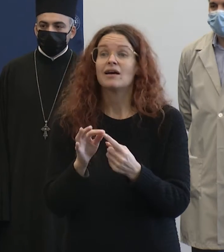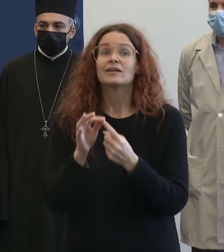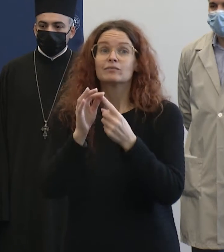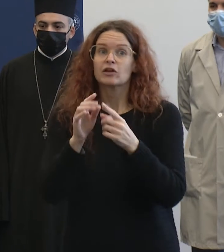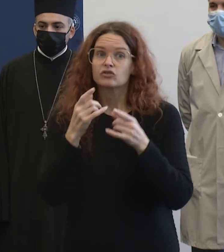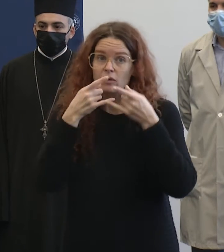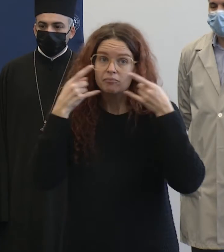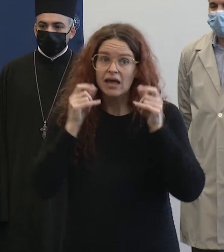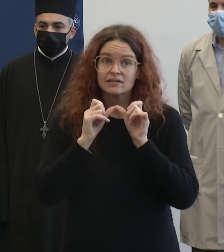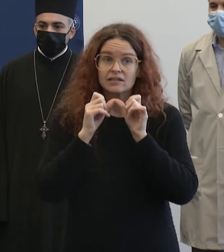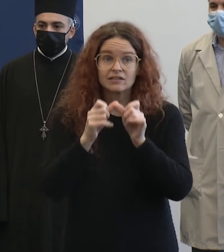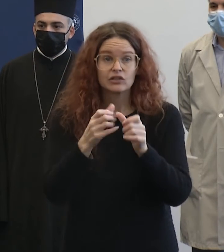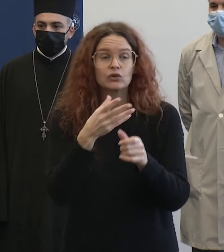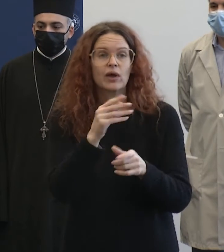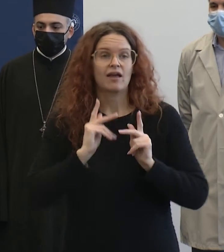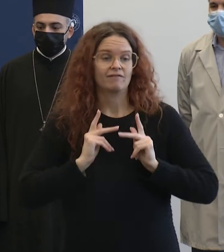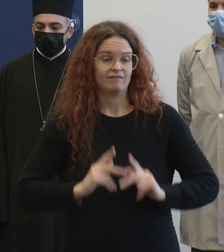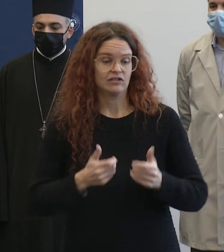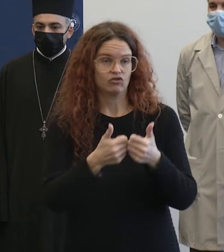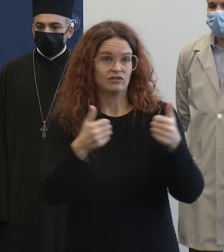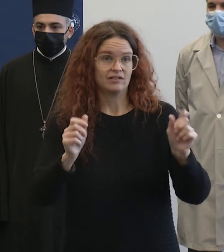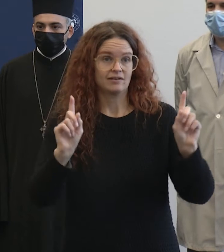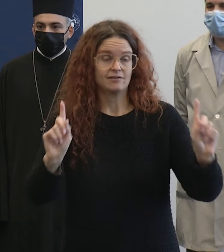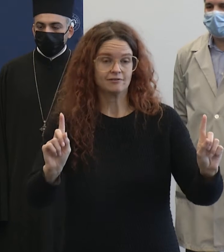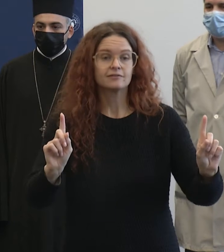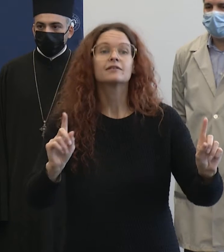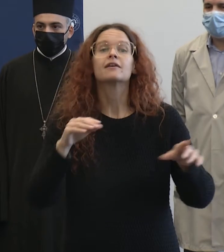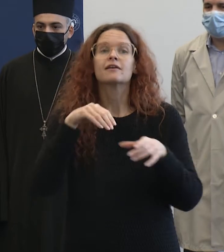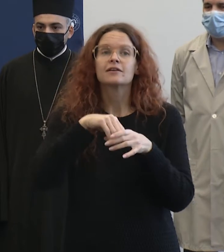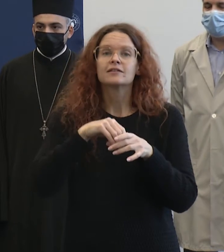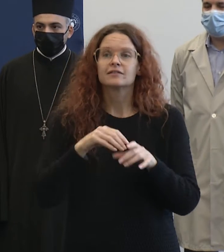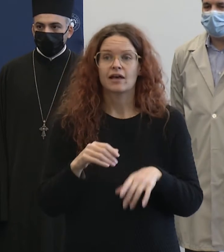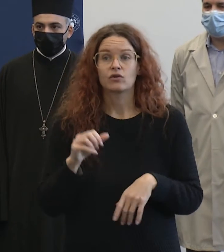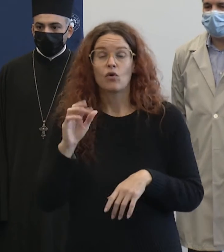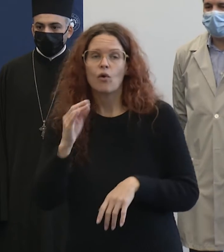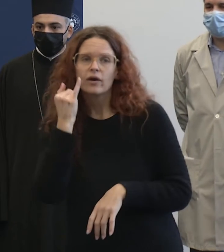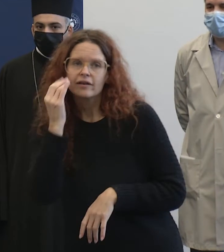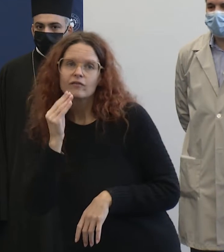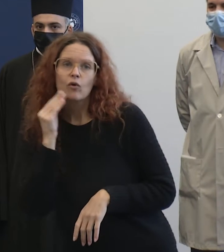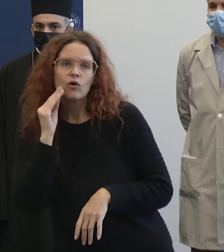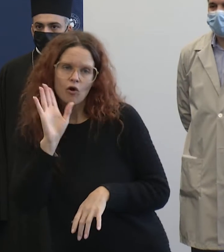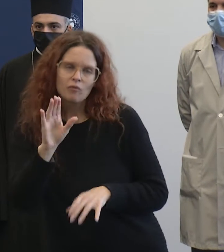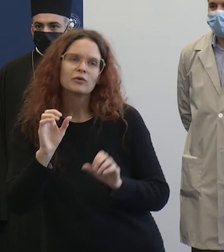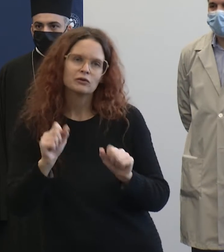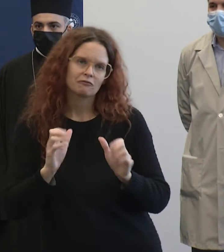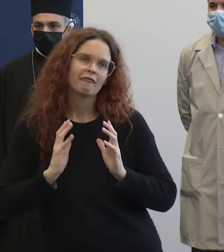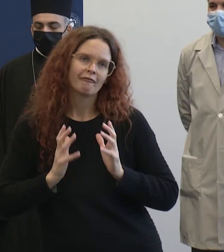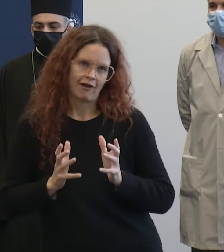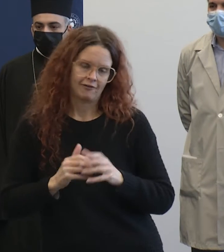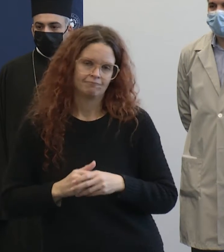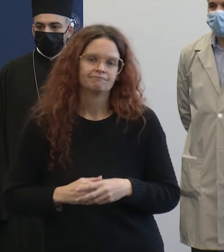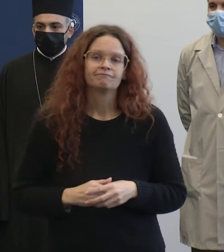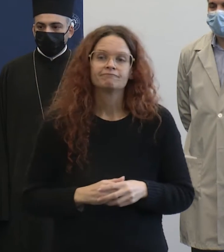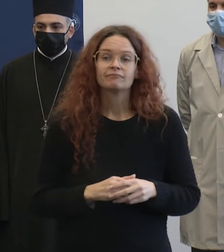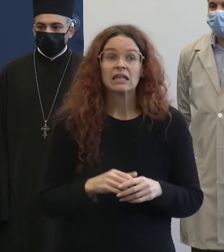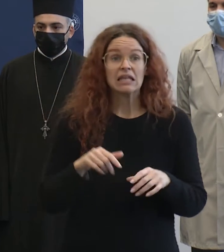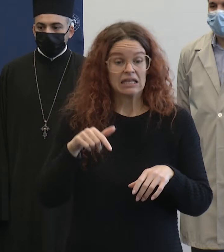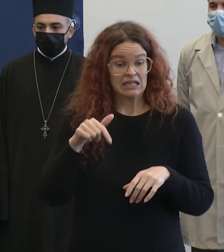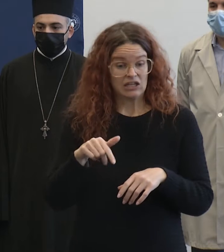masked and maintain physical distancing indoors, unless only in your own household. If we maintain adherence to the